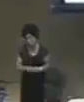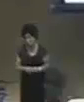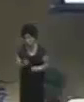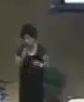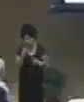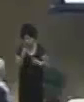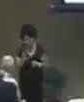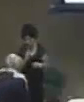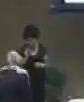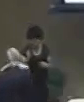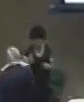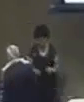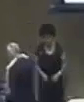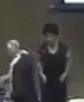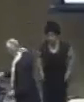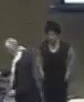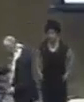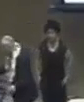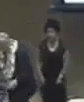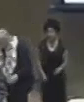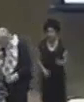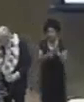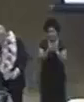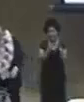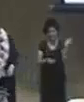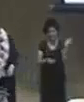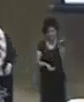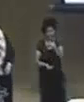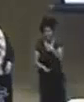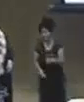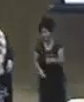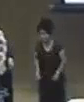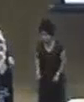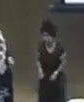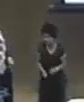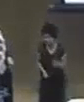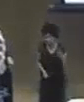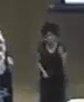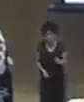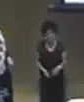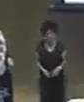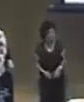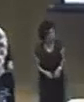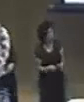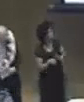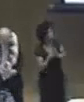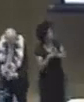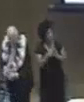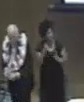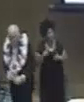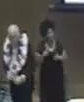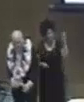few minutes. And I'm just going to move that little hand off that text there. It's just annoying me.